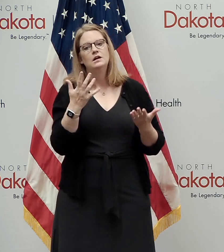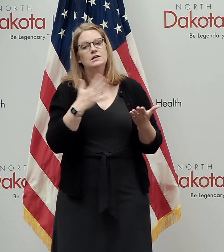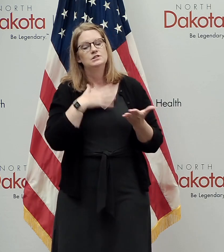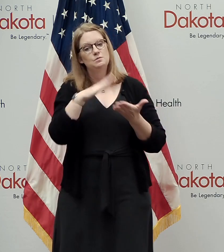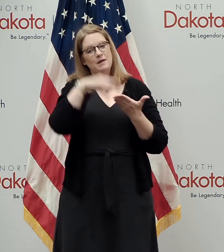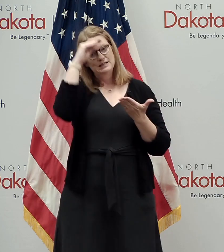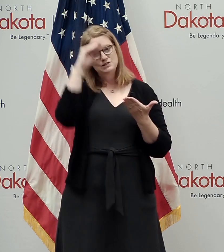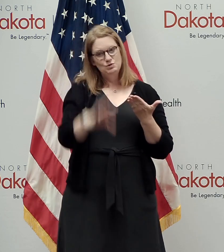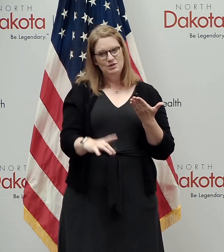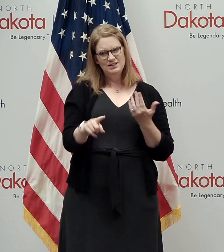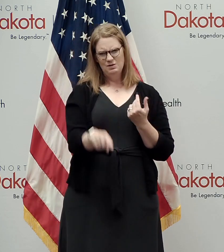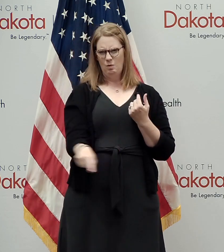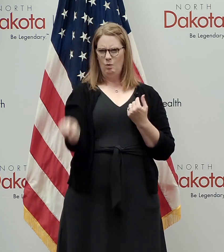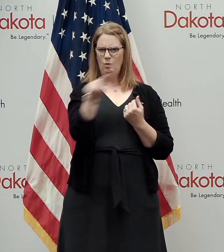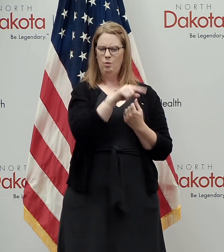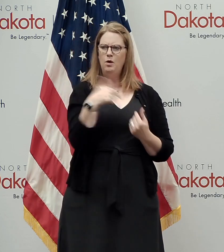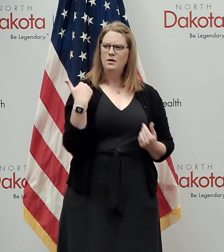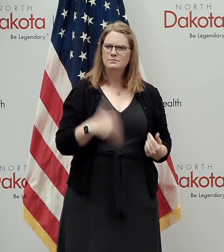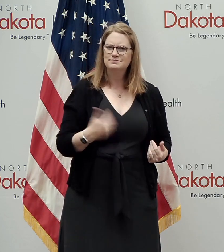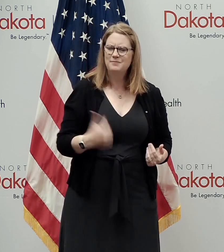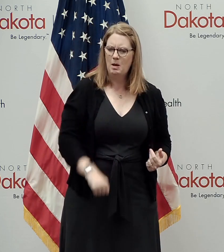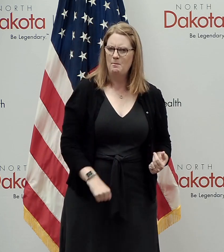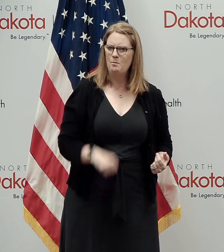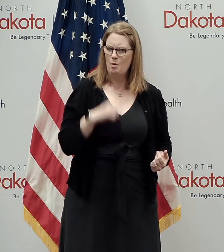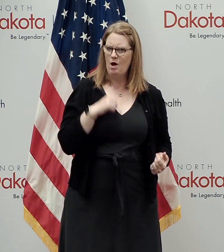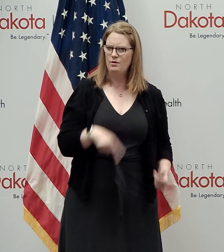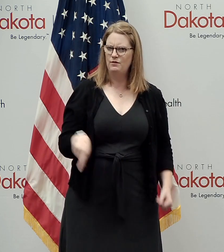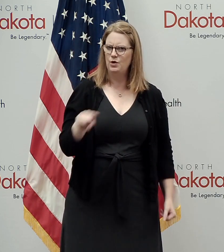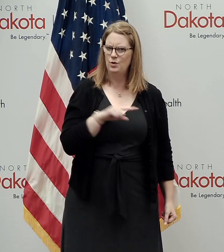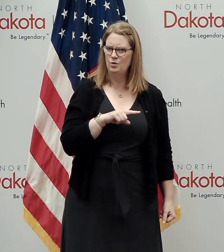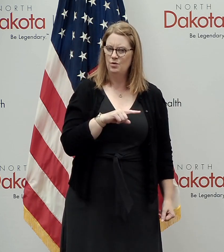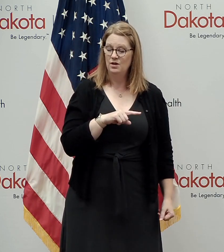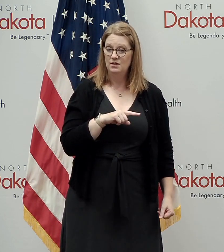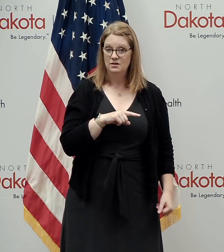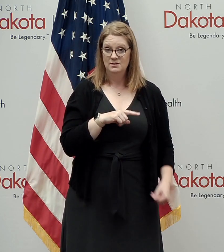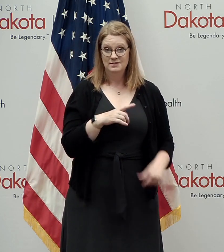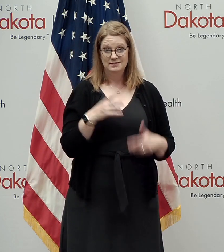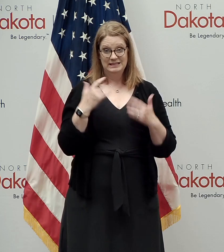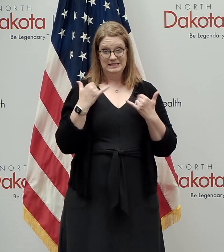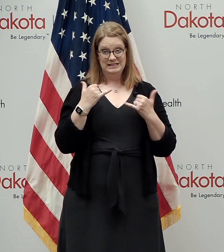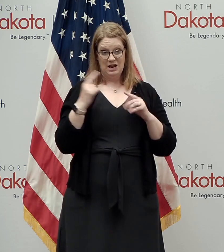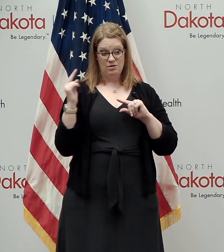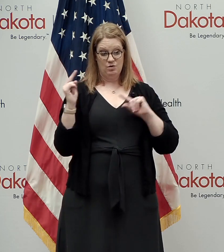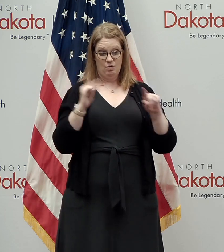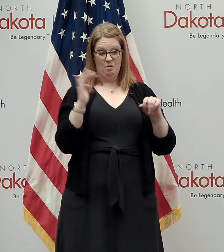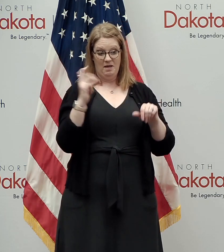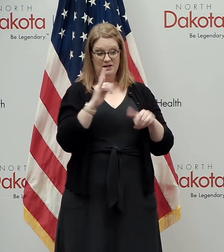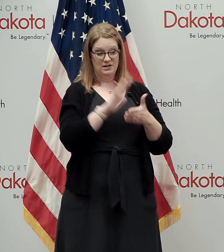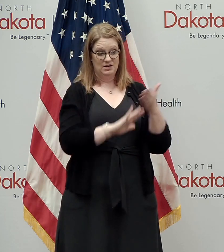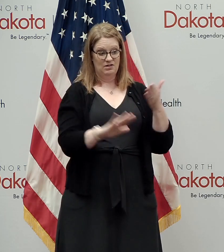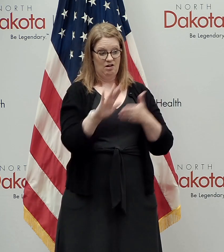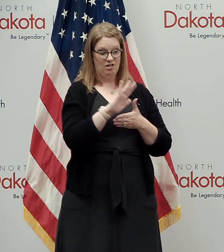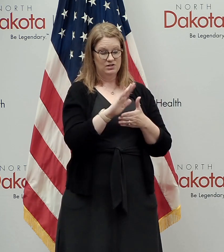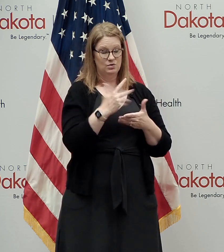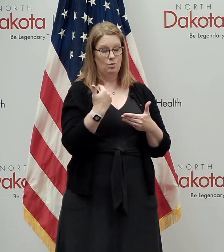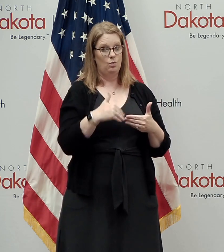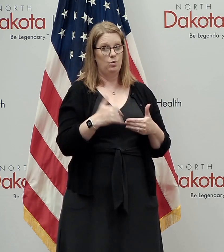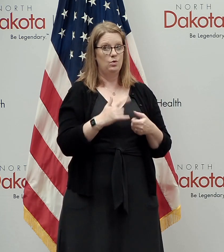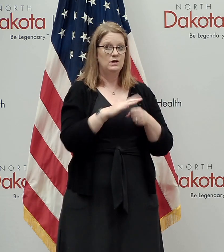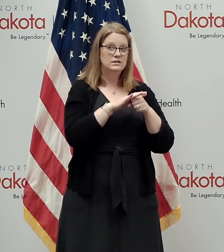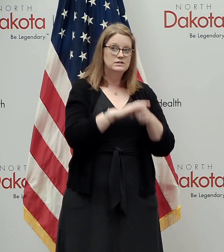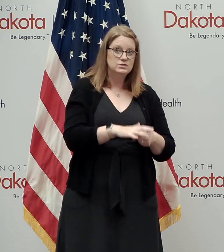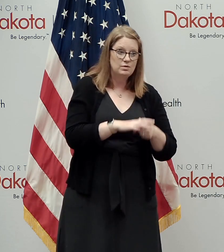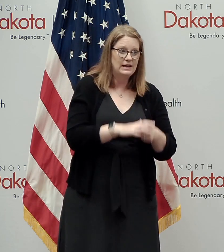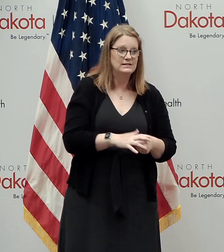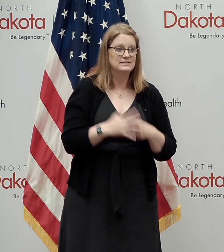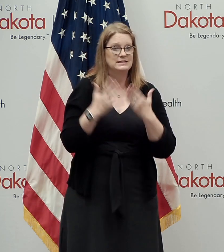I am proud of you. This is not an easy time to be going back to college. We have dealt with the stress, sadness, and unknowingness of